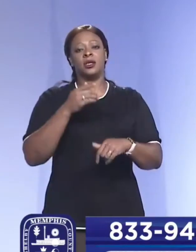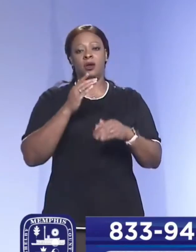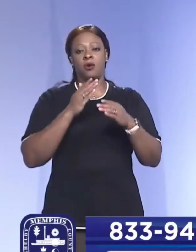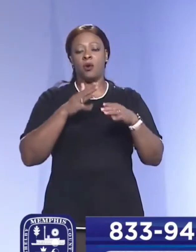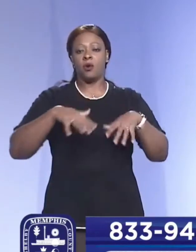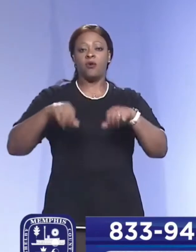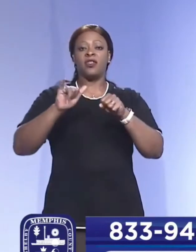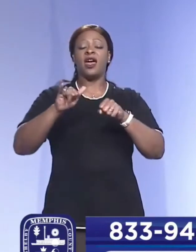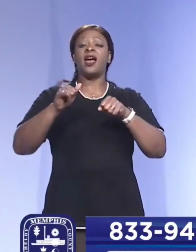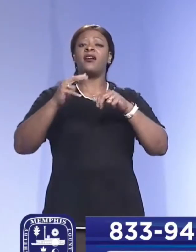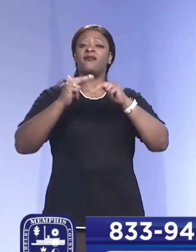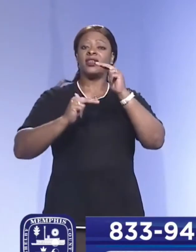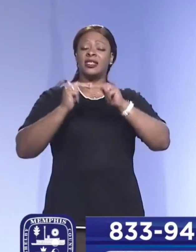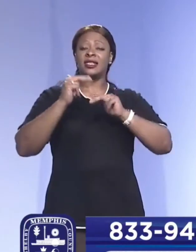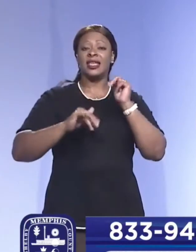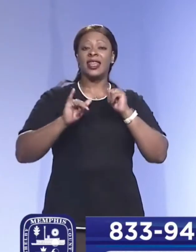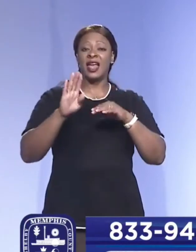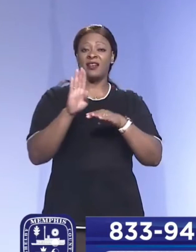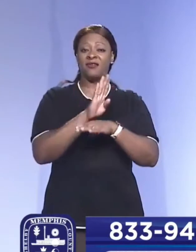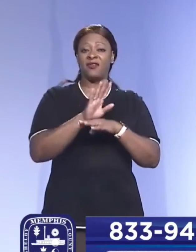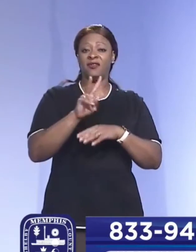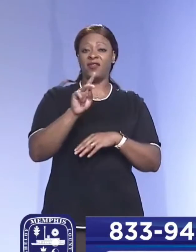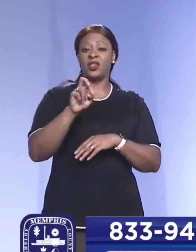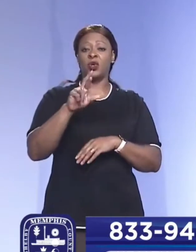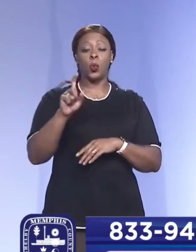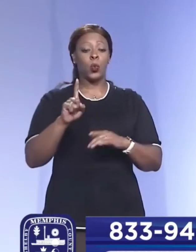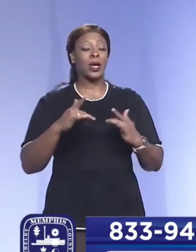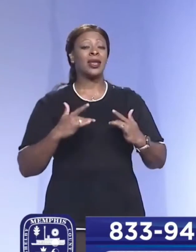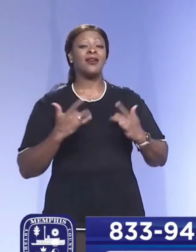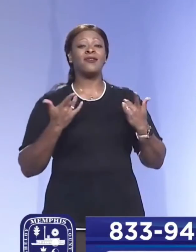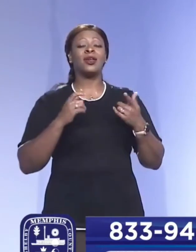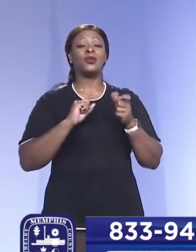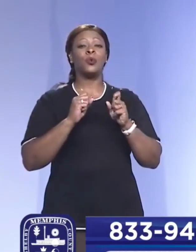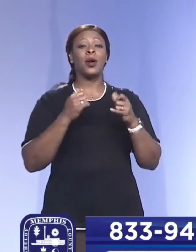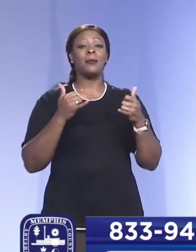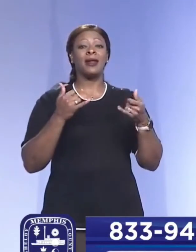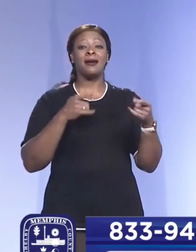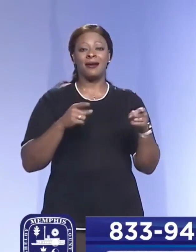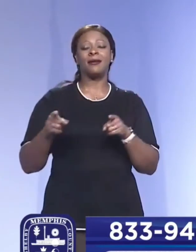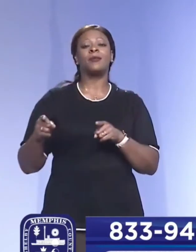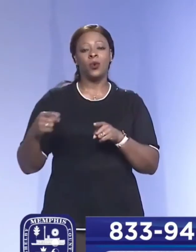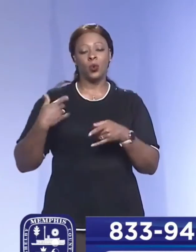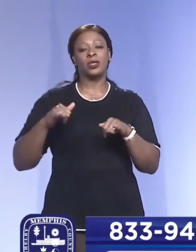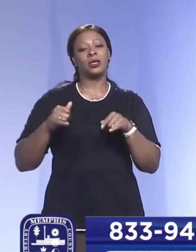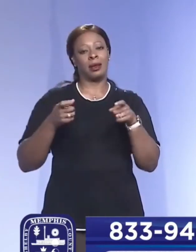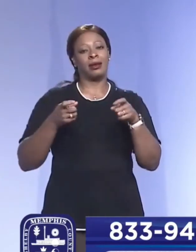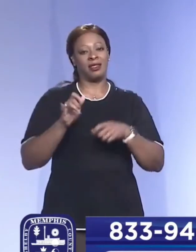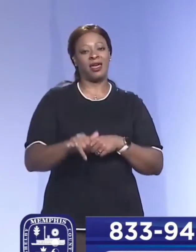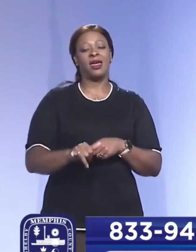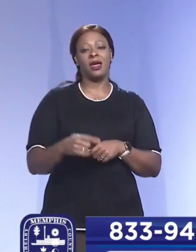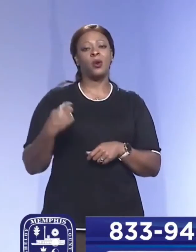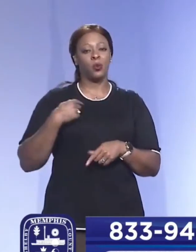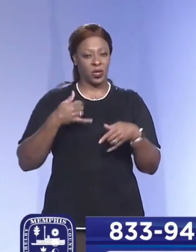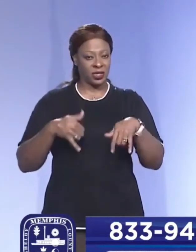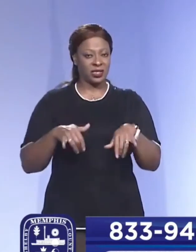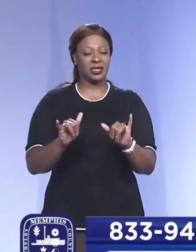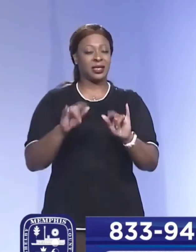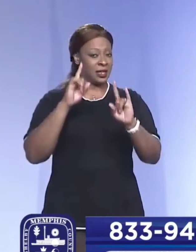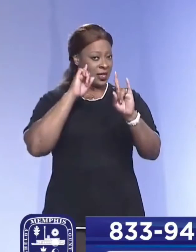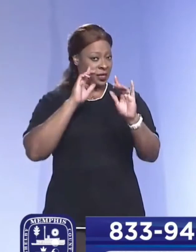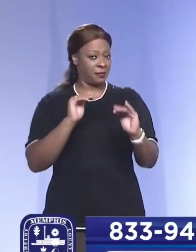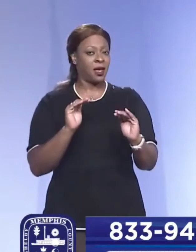facilities and the venues in which these sporting activities occur. And so we still will